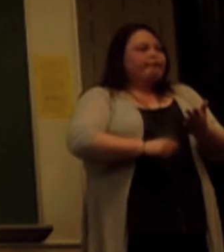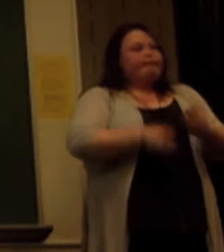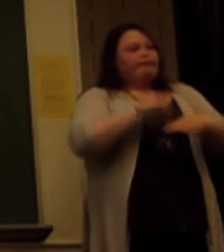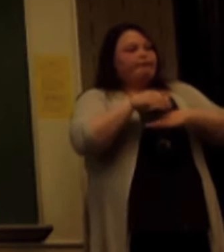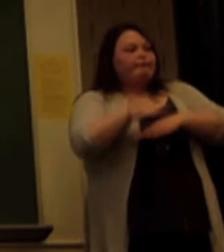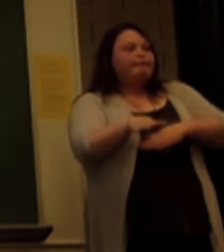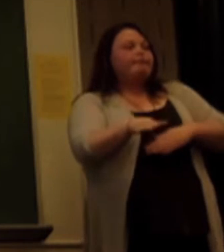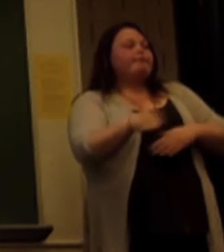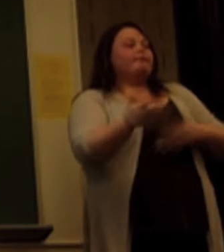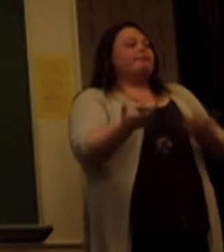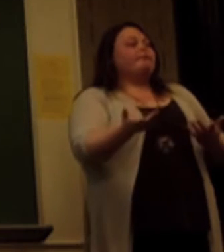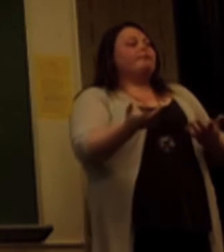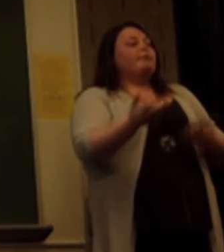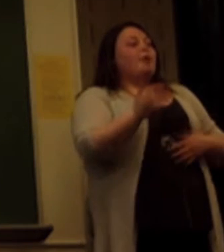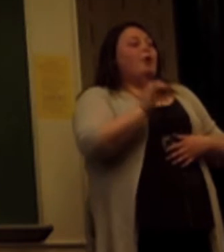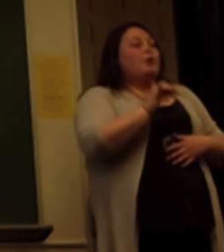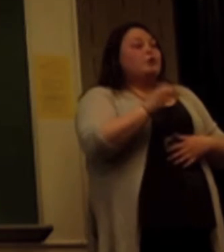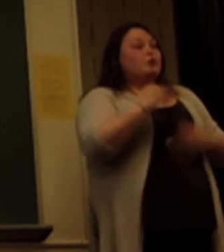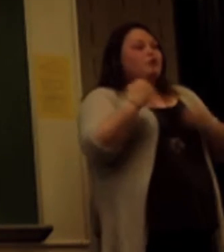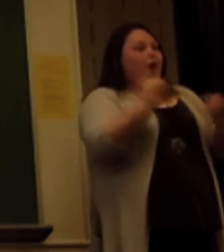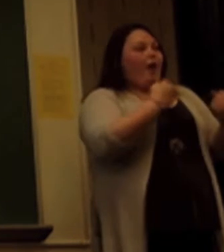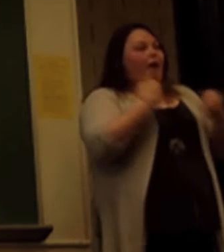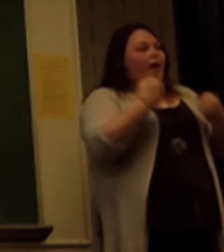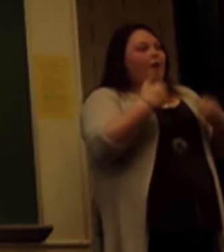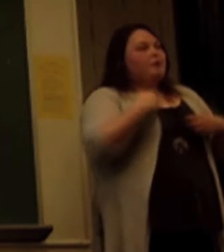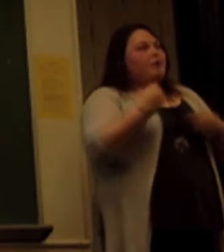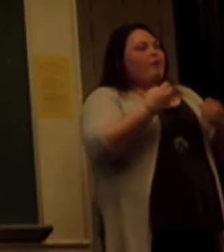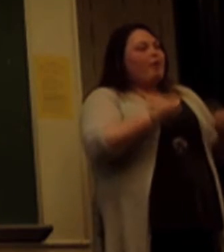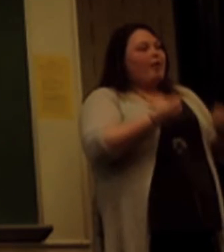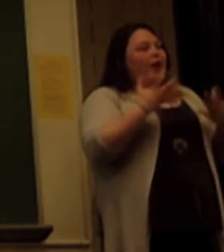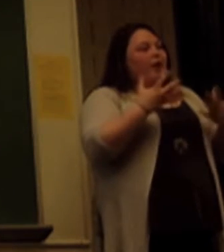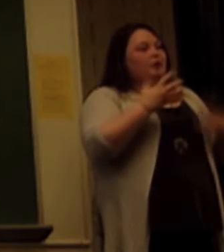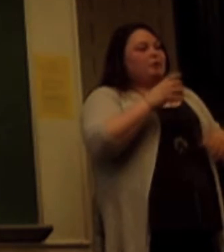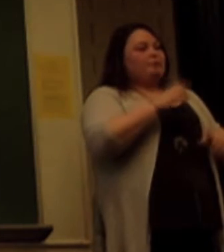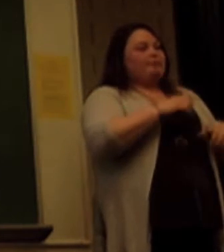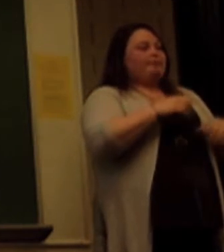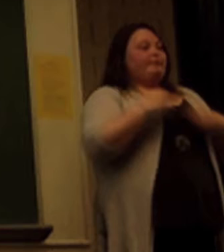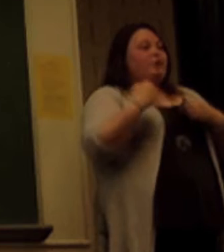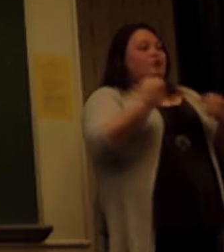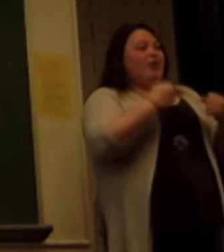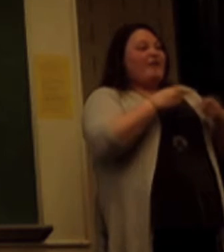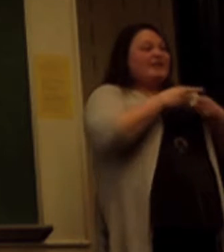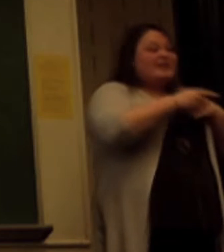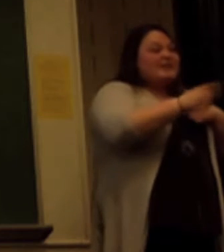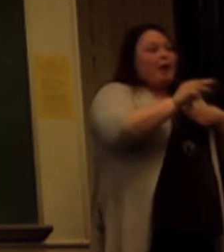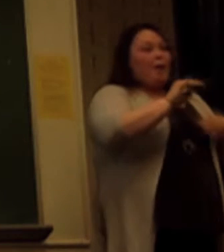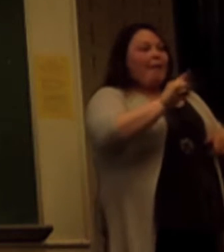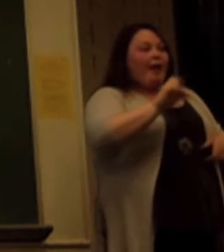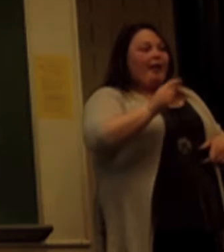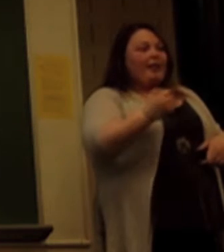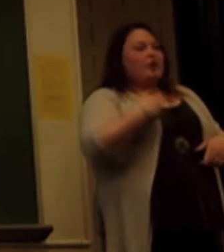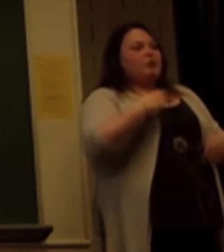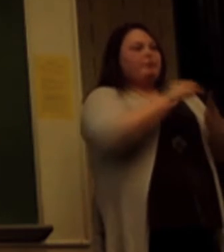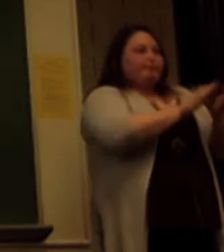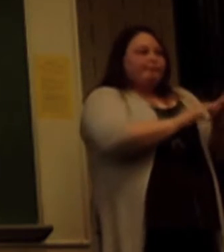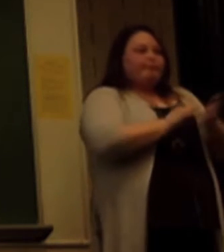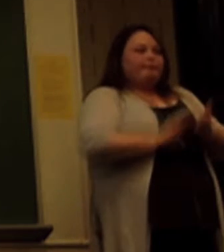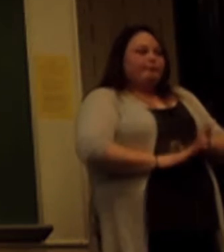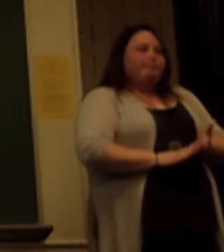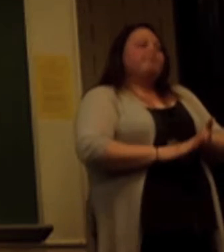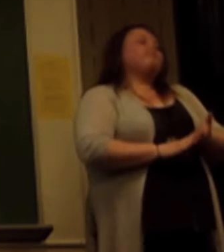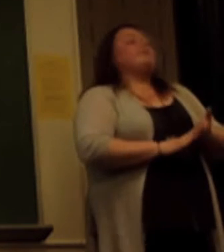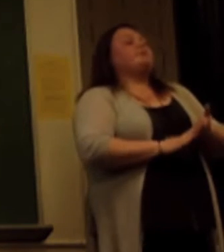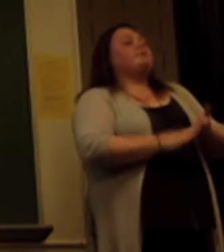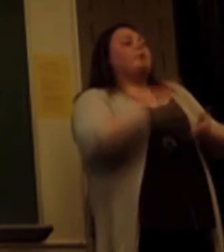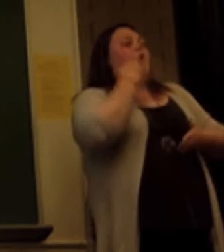tracking my mileage, which Aaron said, keep track of it. Get used to writing down what's in your odometer? In your